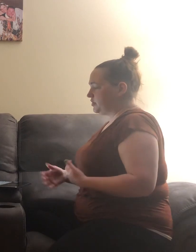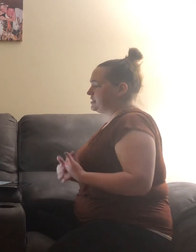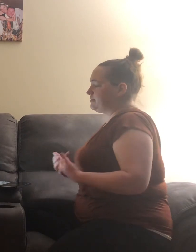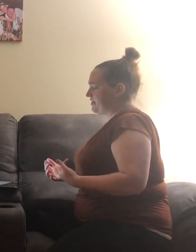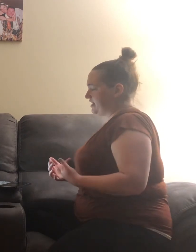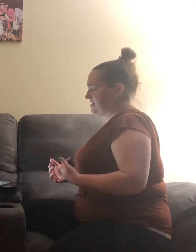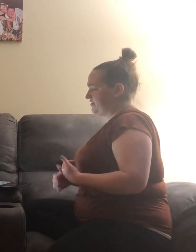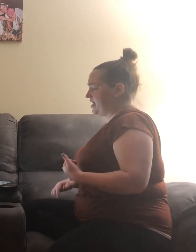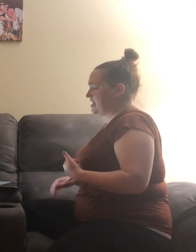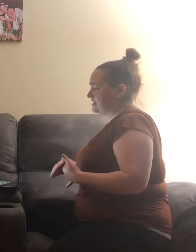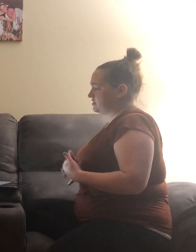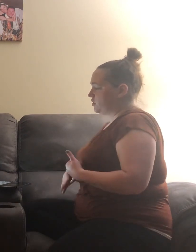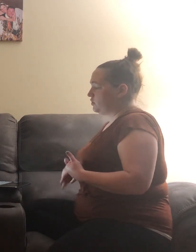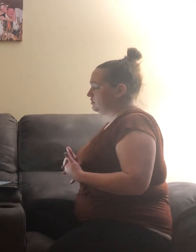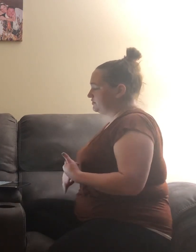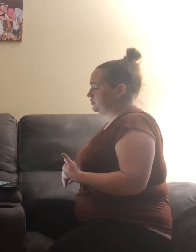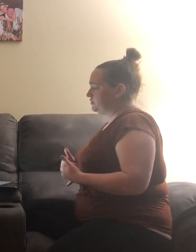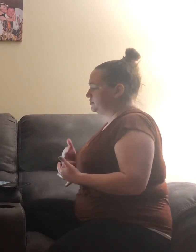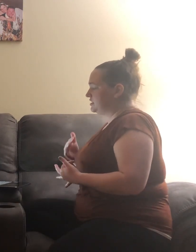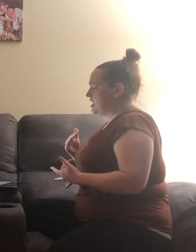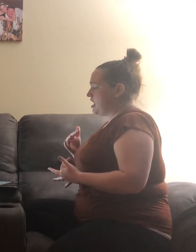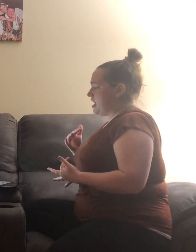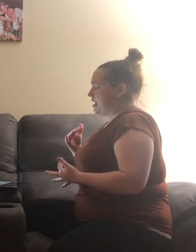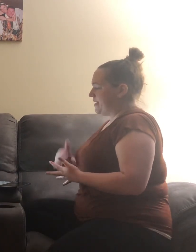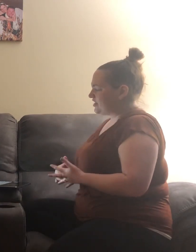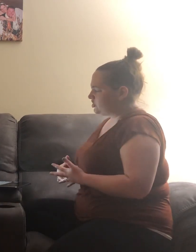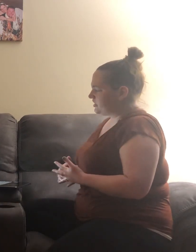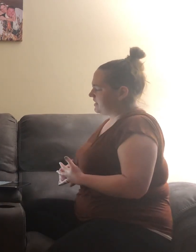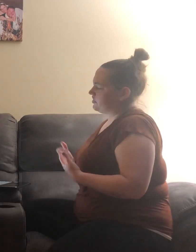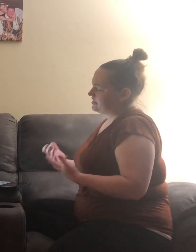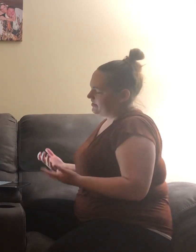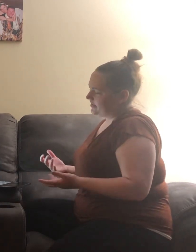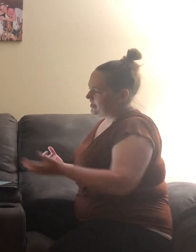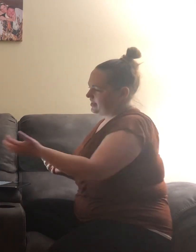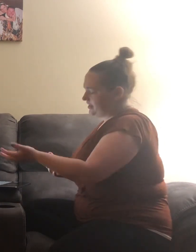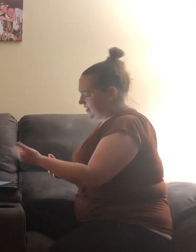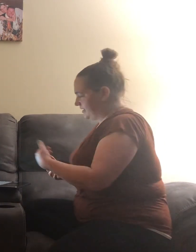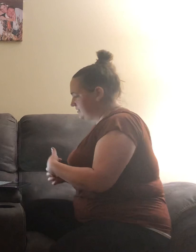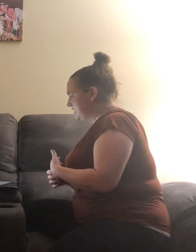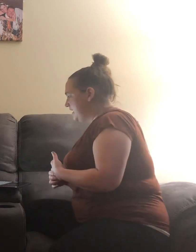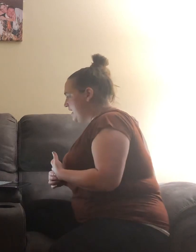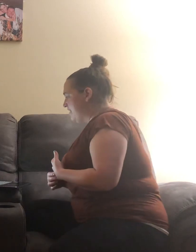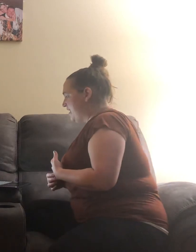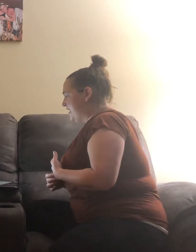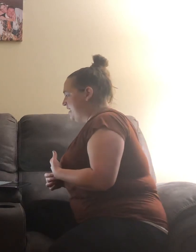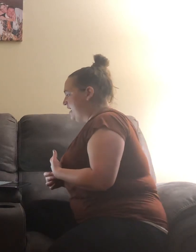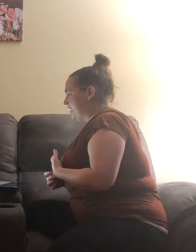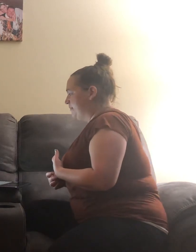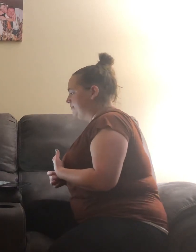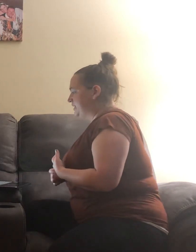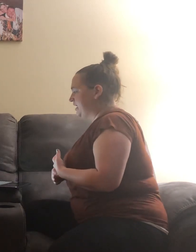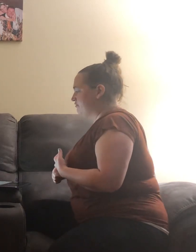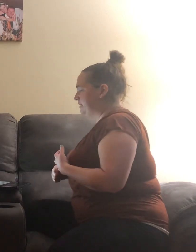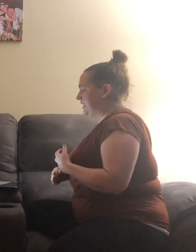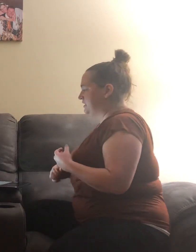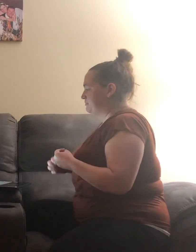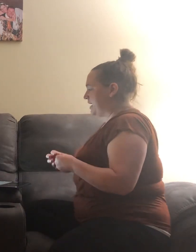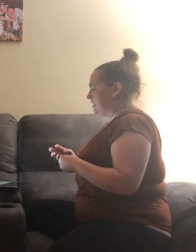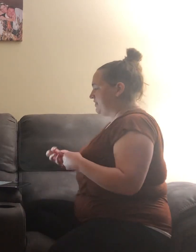about that Xavier has, that's cold, flus, exercise or activity in kids, and then kind of plants, pollen, that